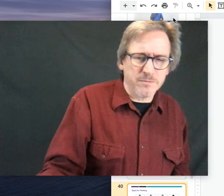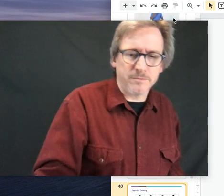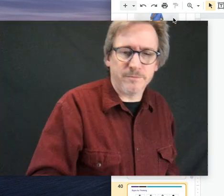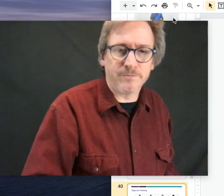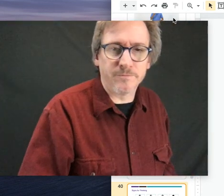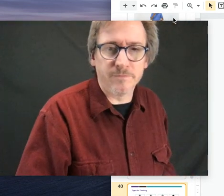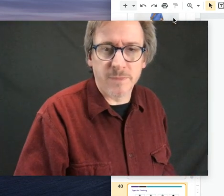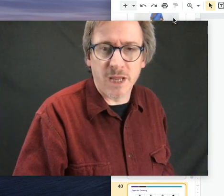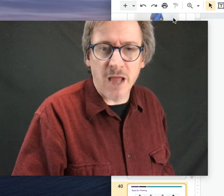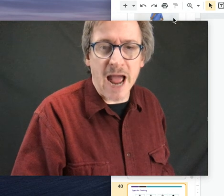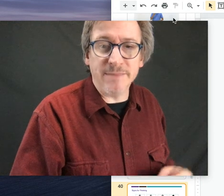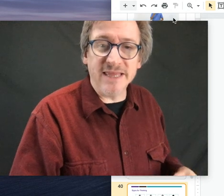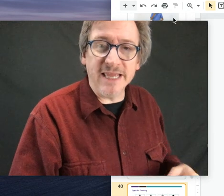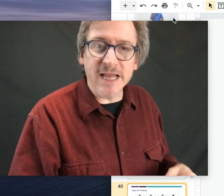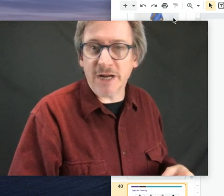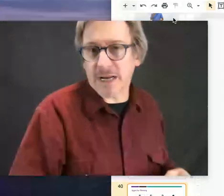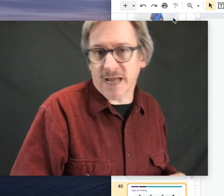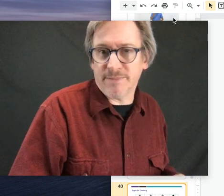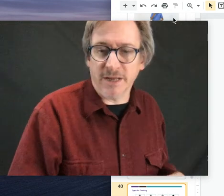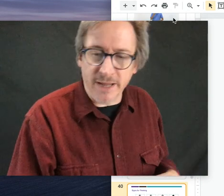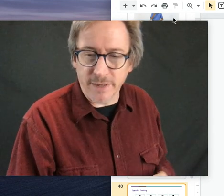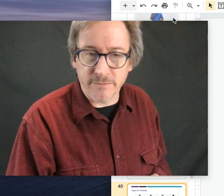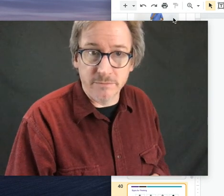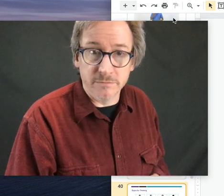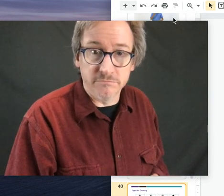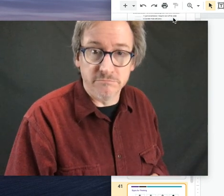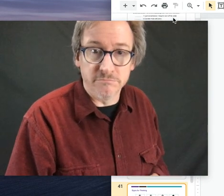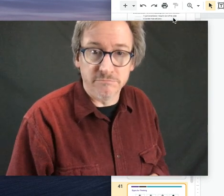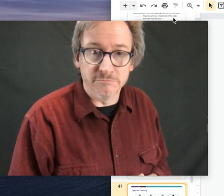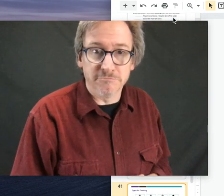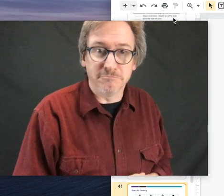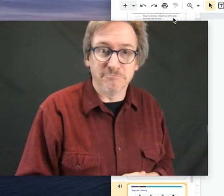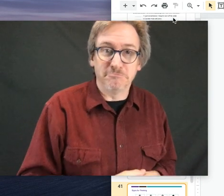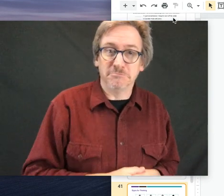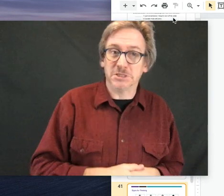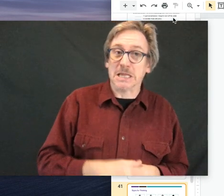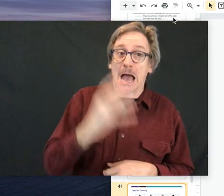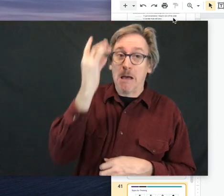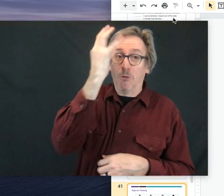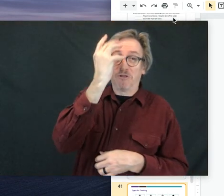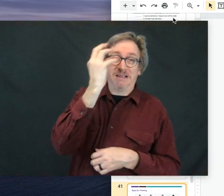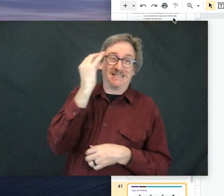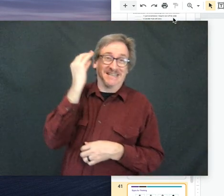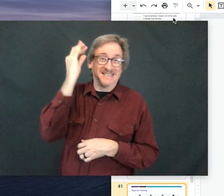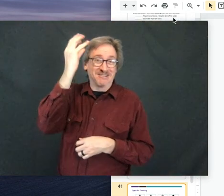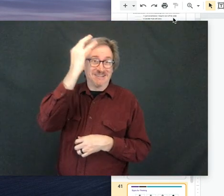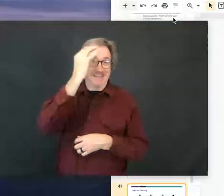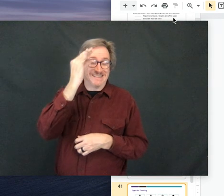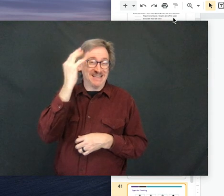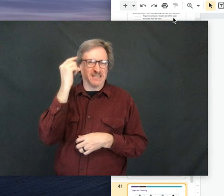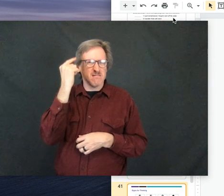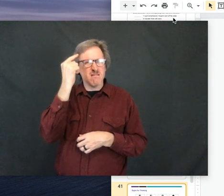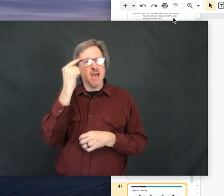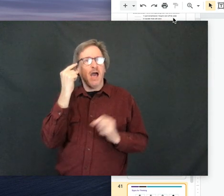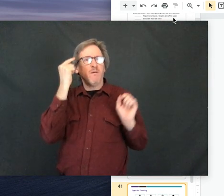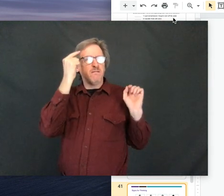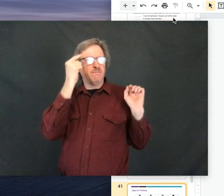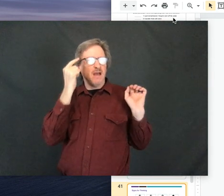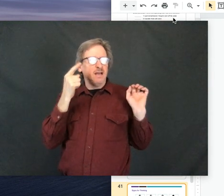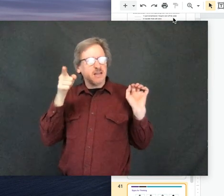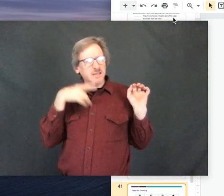I wonder. I'm thinking about adopting a baby. There's a lot more things to consider in this than just,